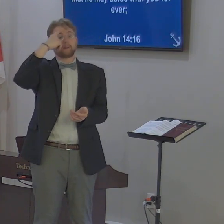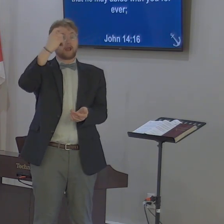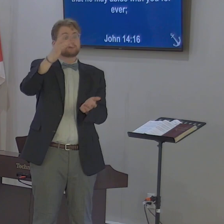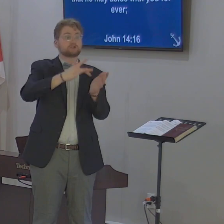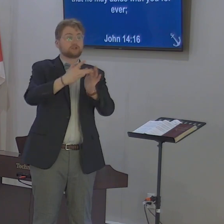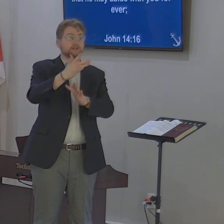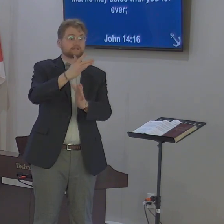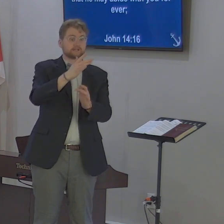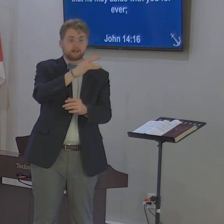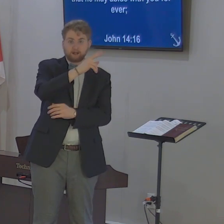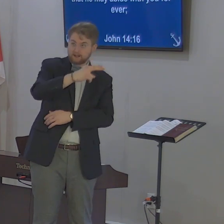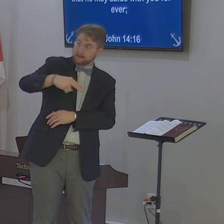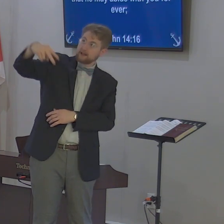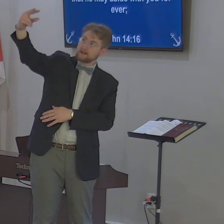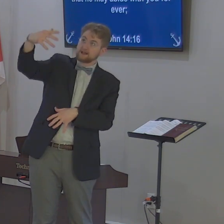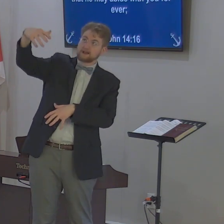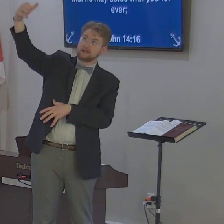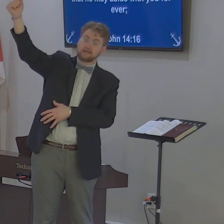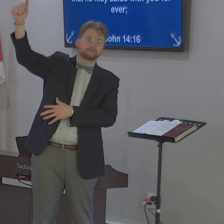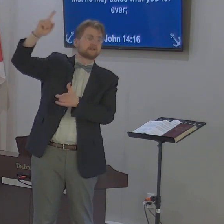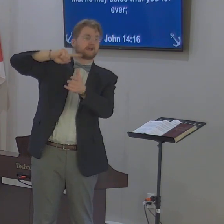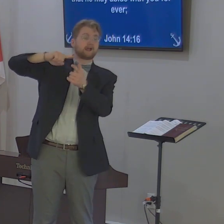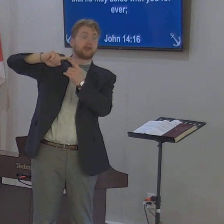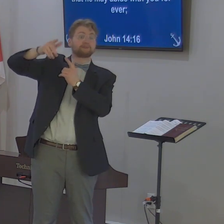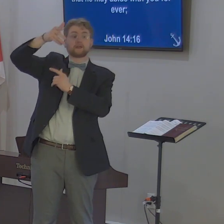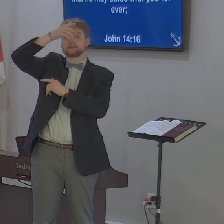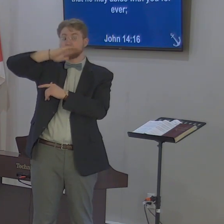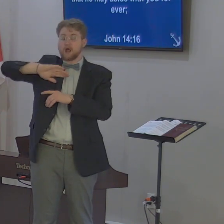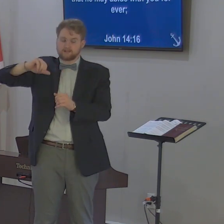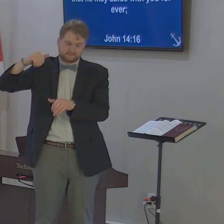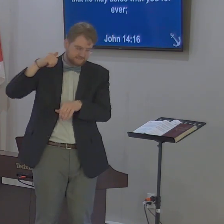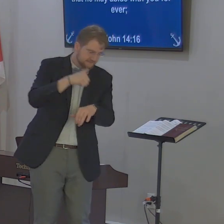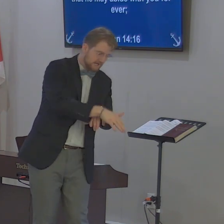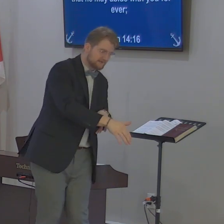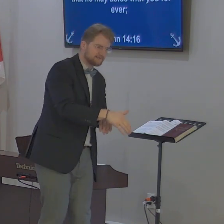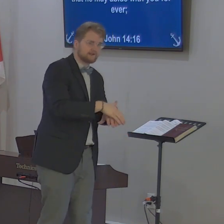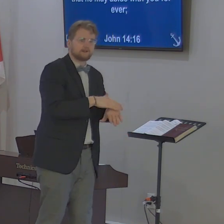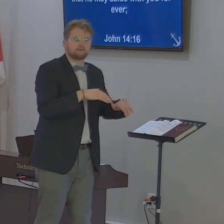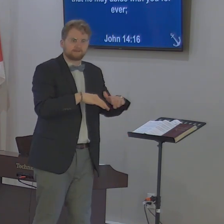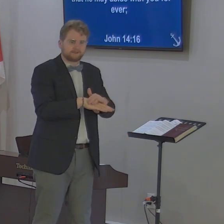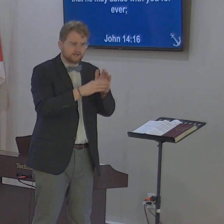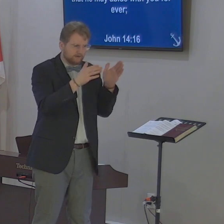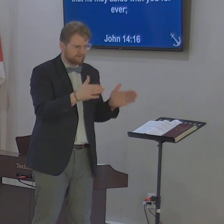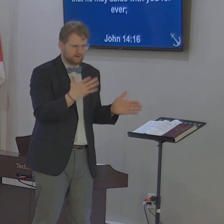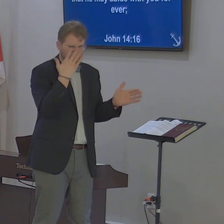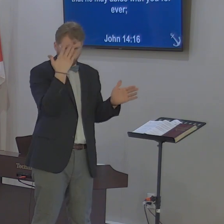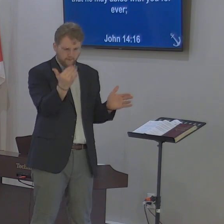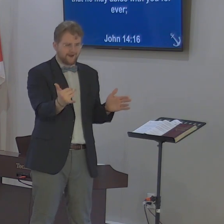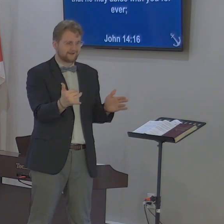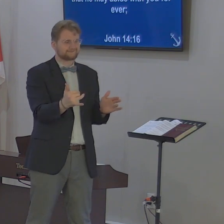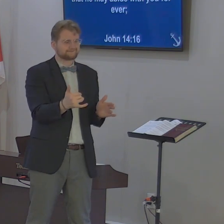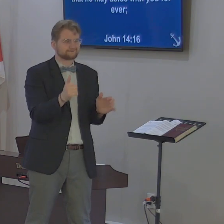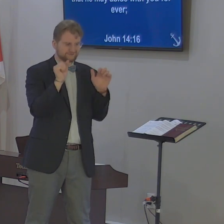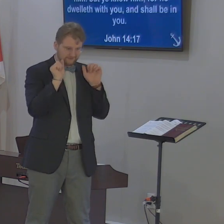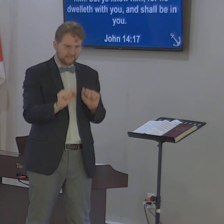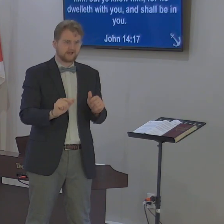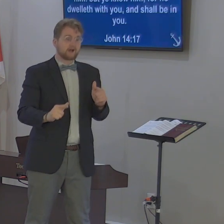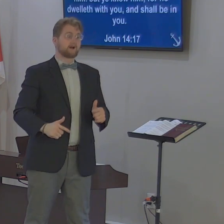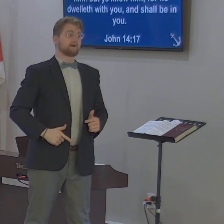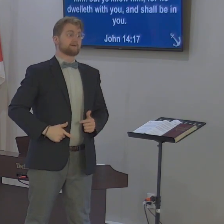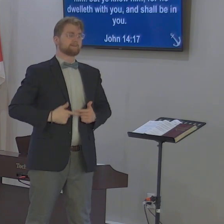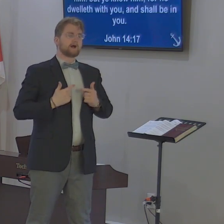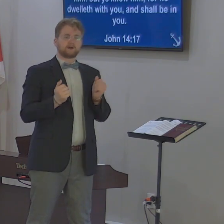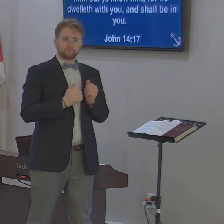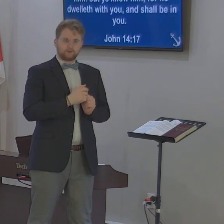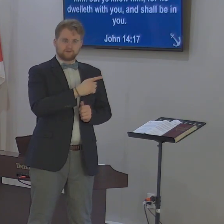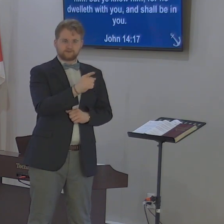Comforter, the Holy Spirit of God. Why? So that he can abide with you forever. Verse 17. He says,